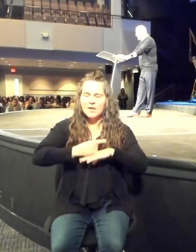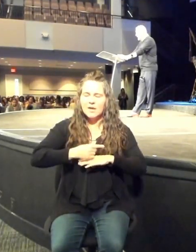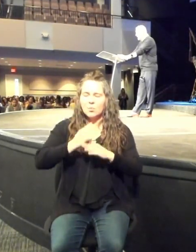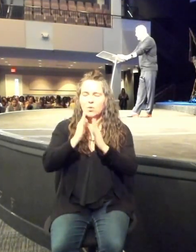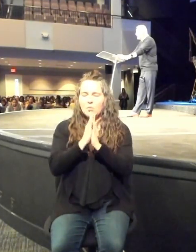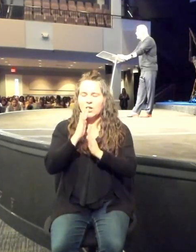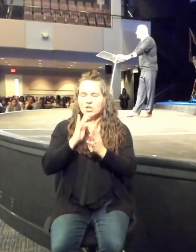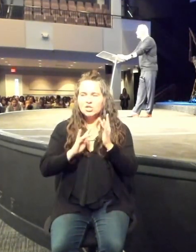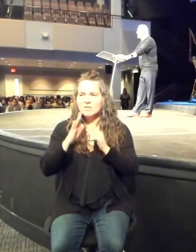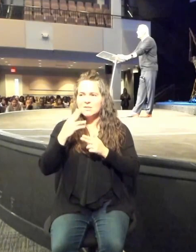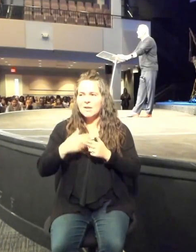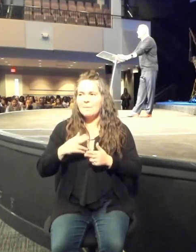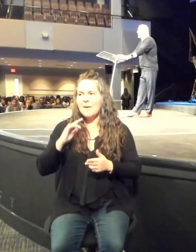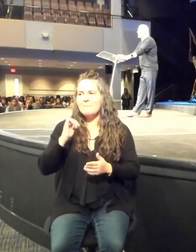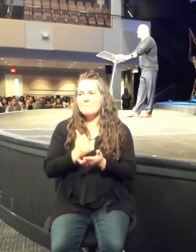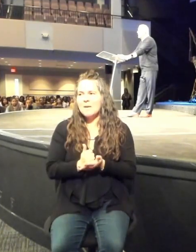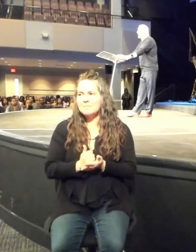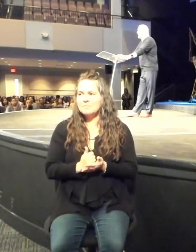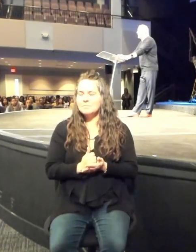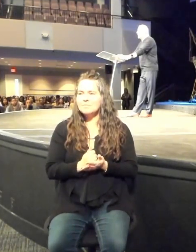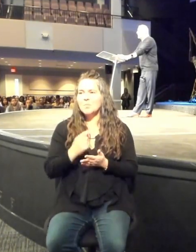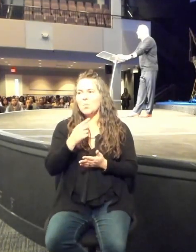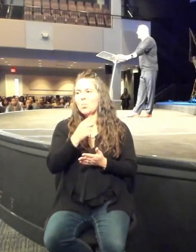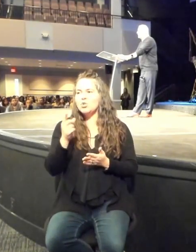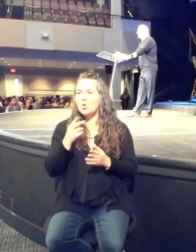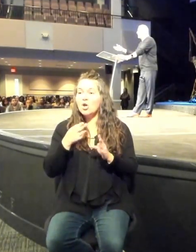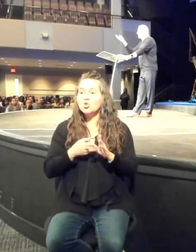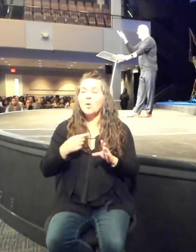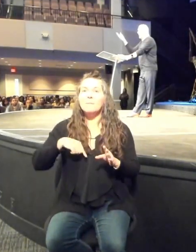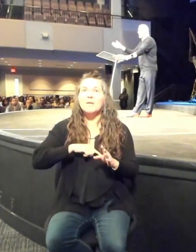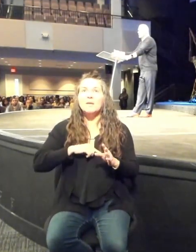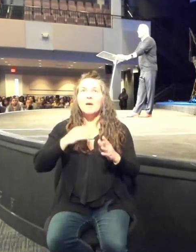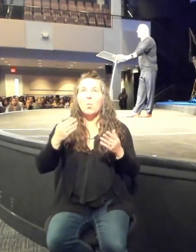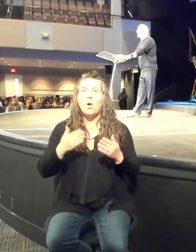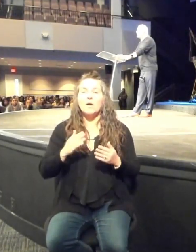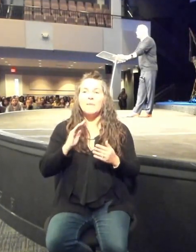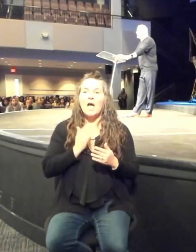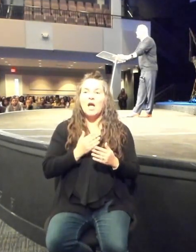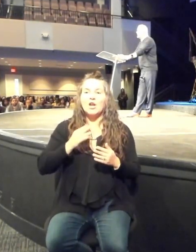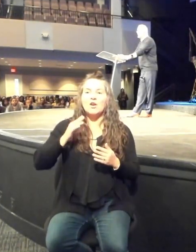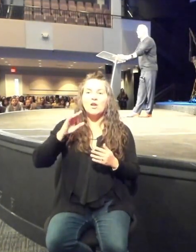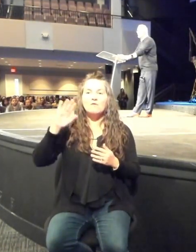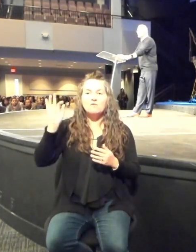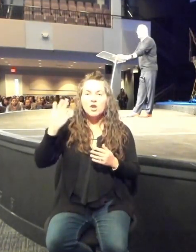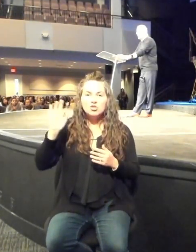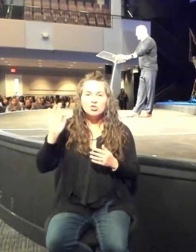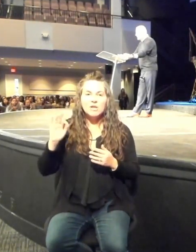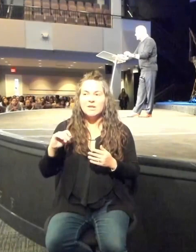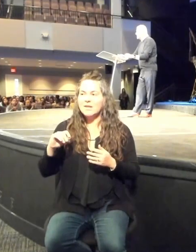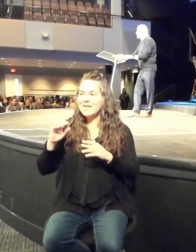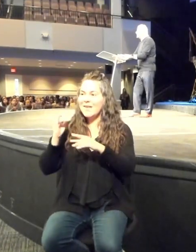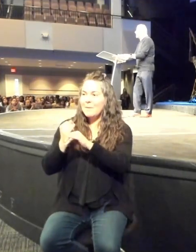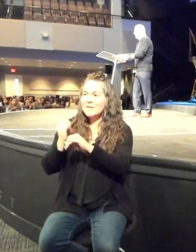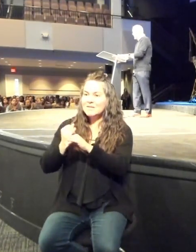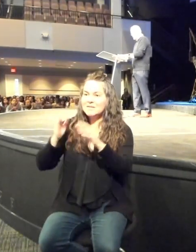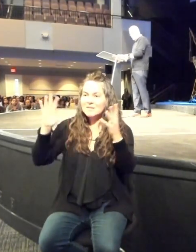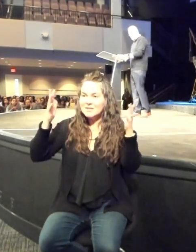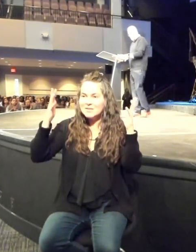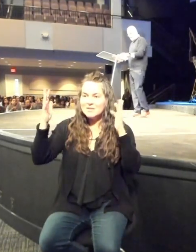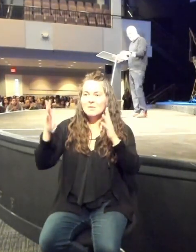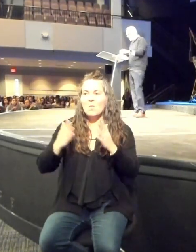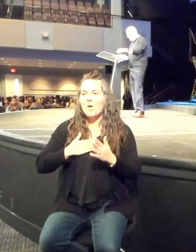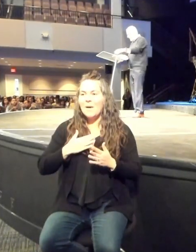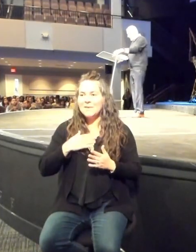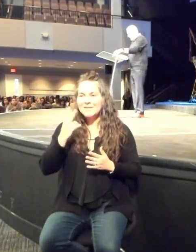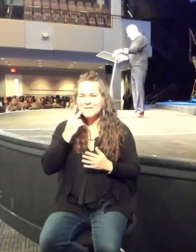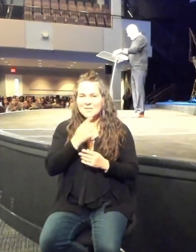name. Amen. Would you join me in welcoming our Frederick campus? Good morning to all the folks in Frederick this morning. Good to see you as well in church